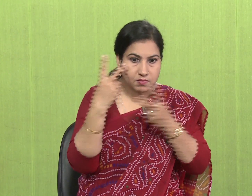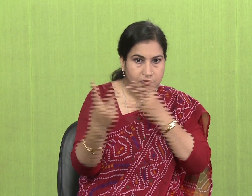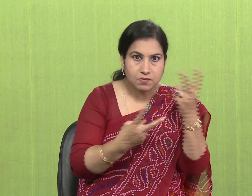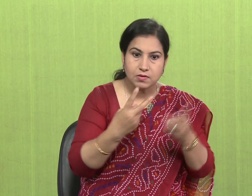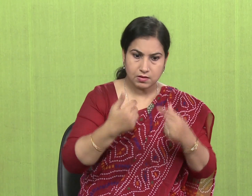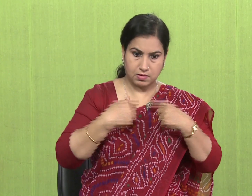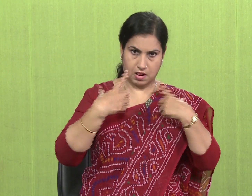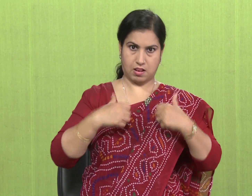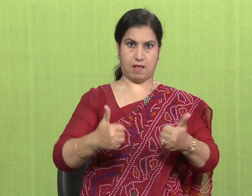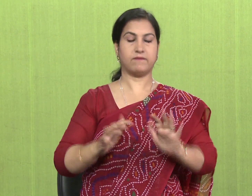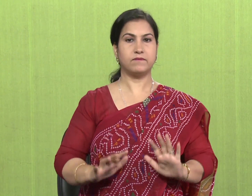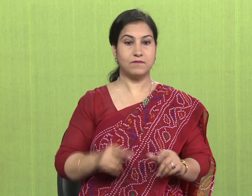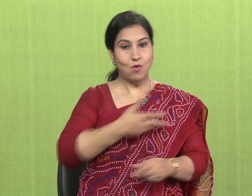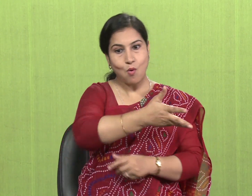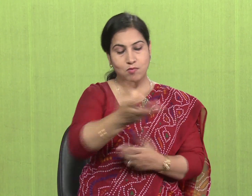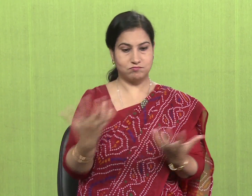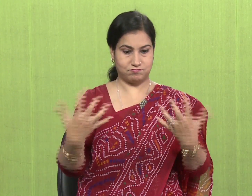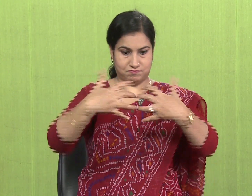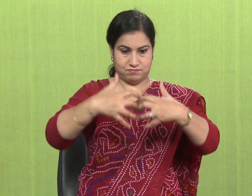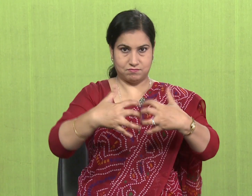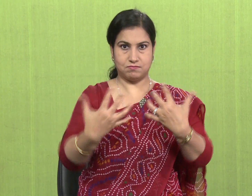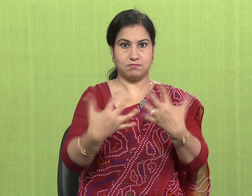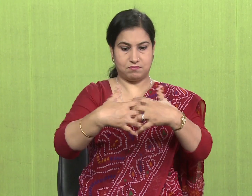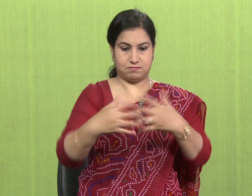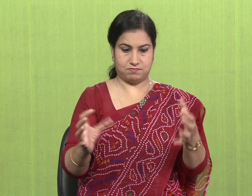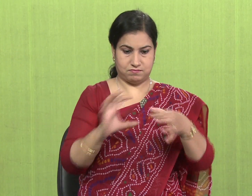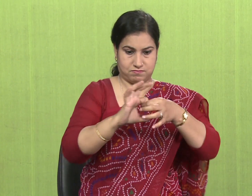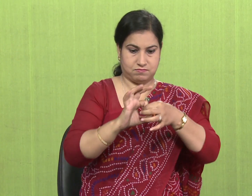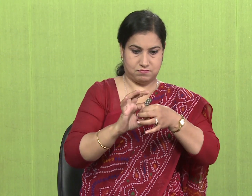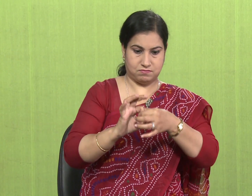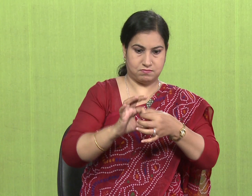All these are interrelated and interdependent.